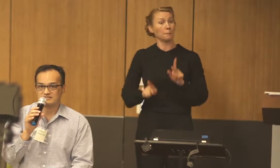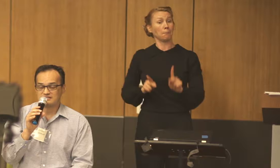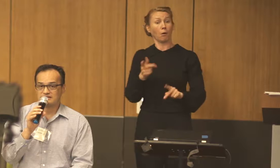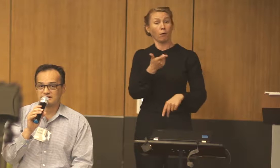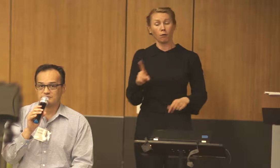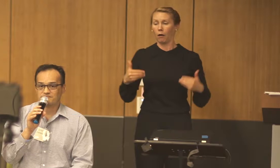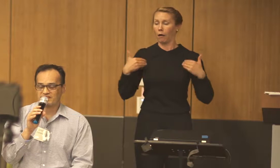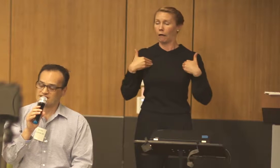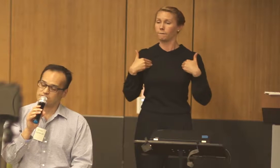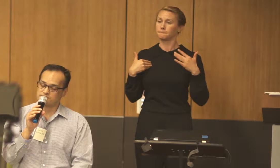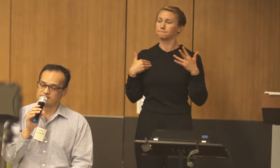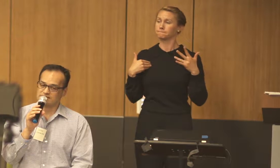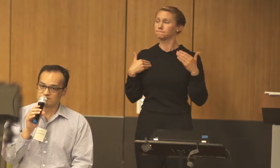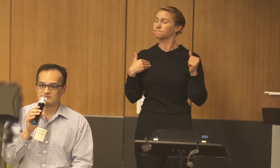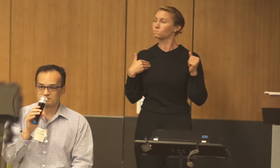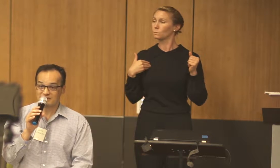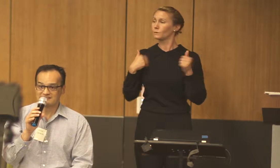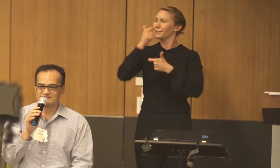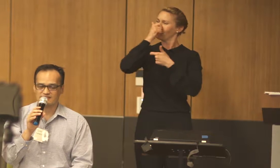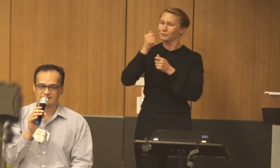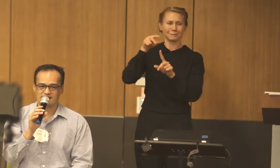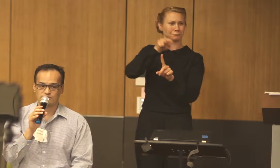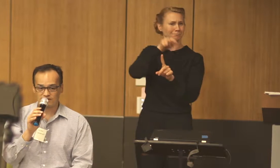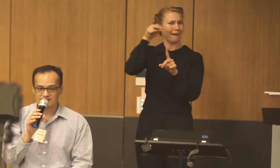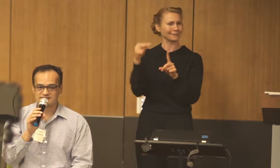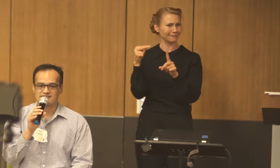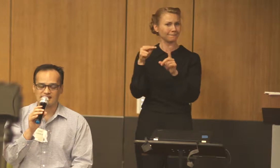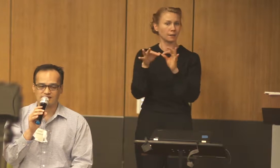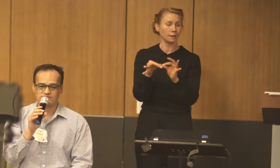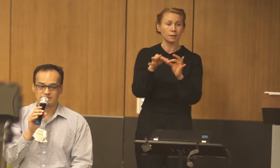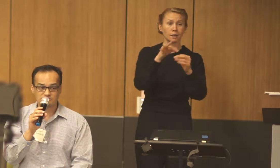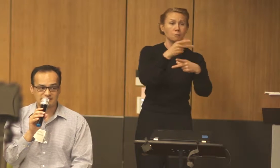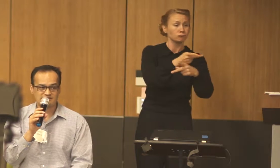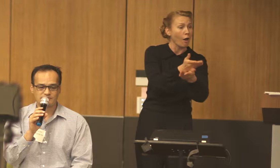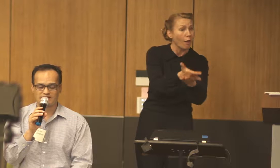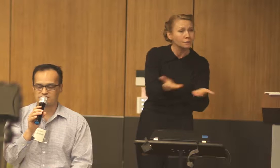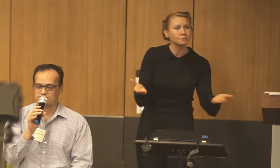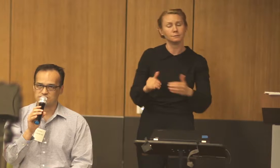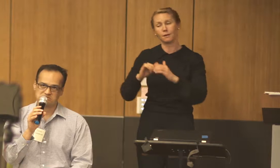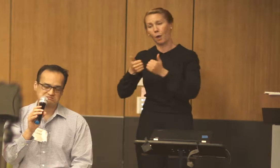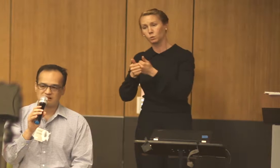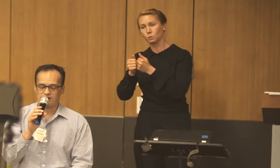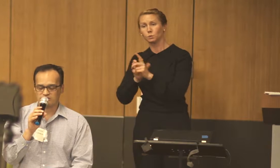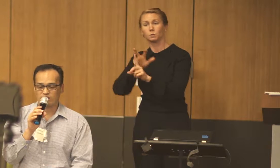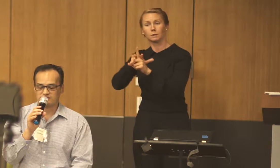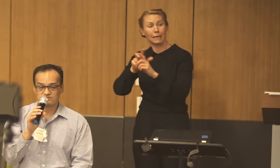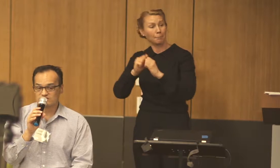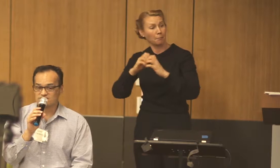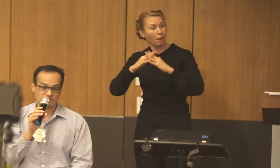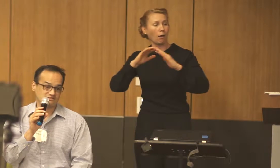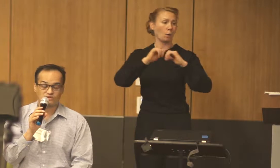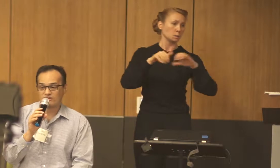have a really interesting perspective on their products and how to implement them and how to do all the